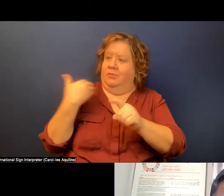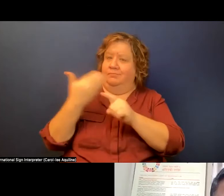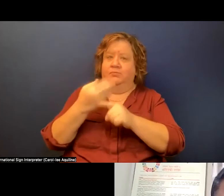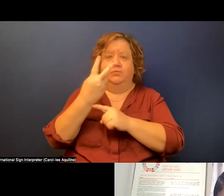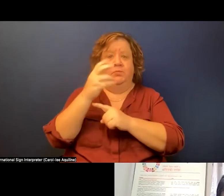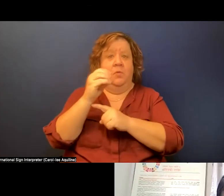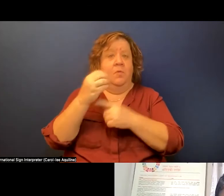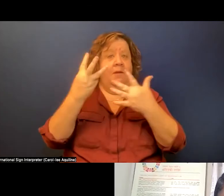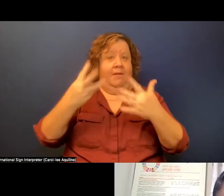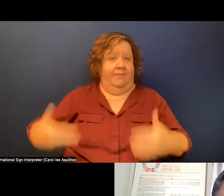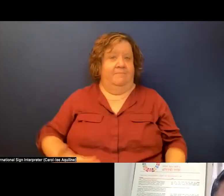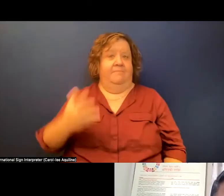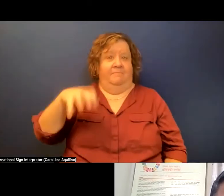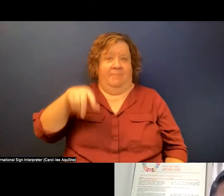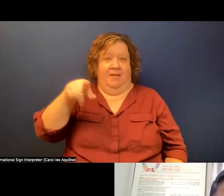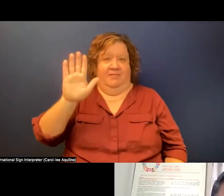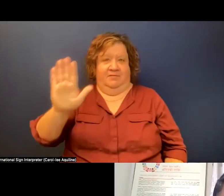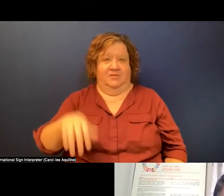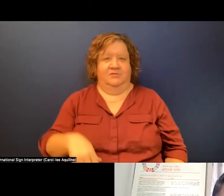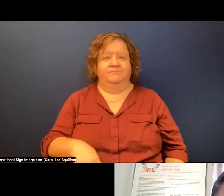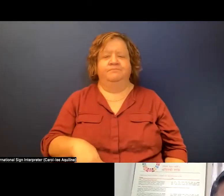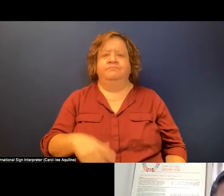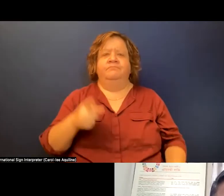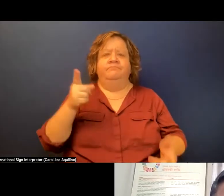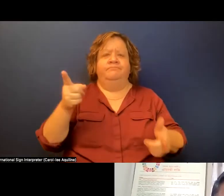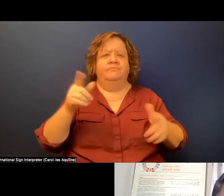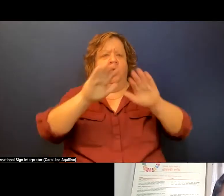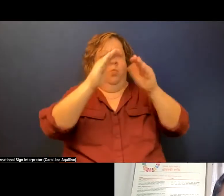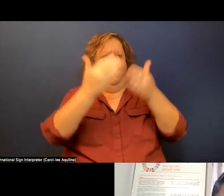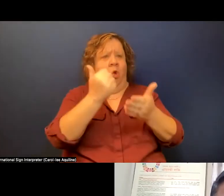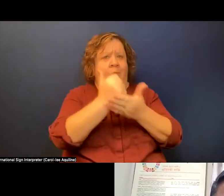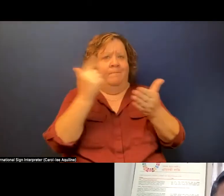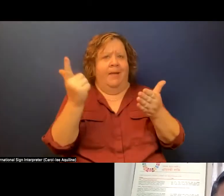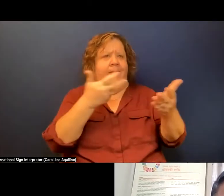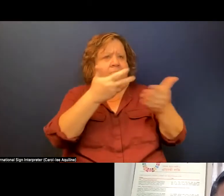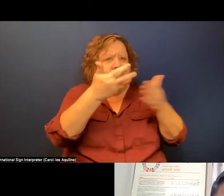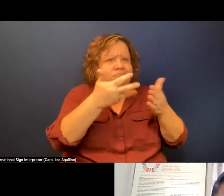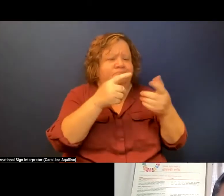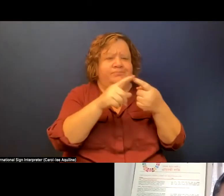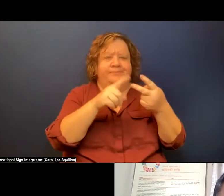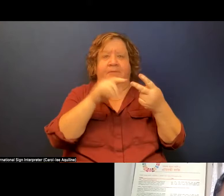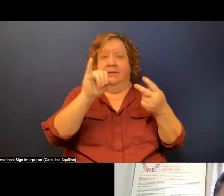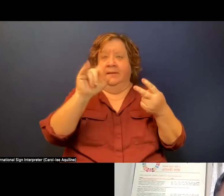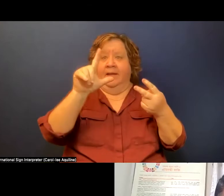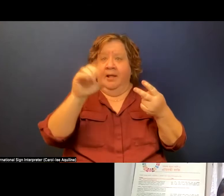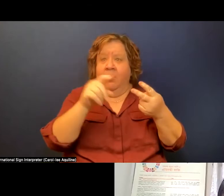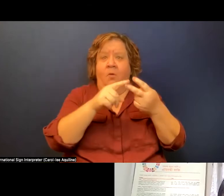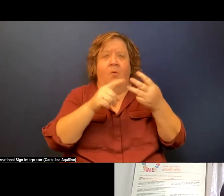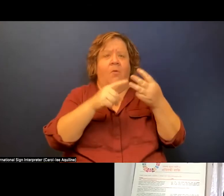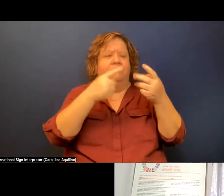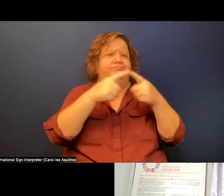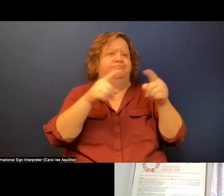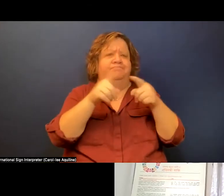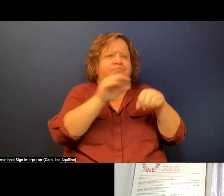consultant at the World Bank, ILO, Leonard Cheshire, American University, Bank Information Center, Action Aid Bangladesh,